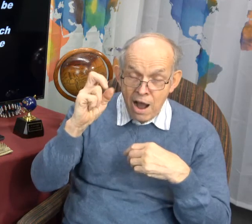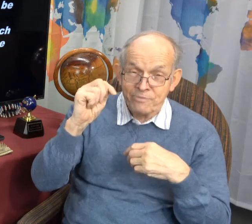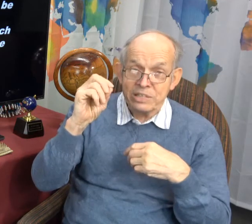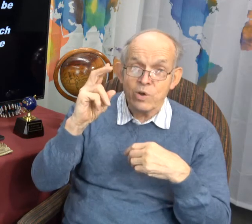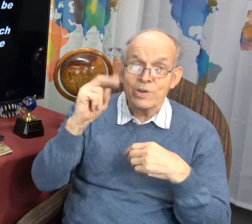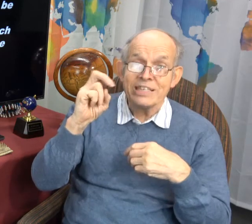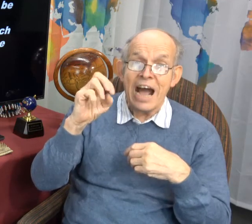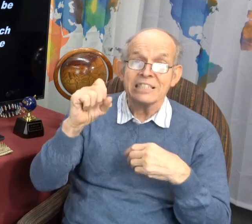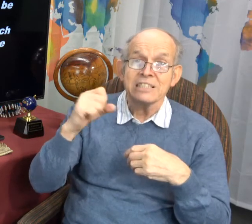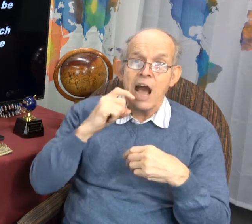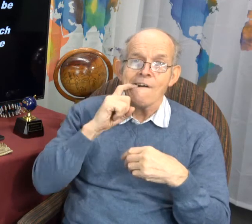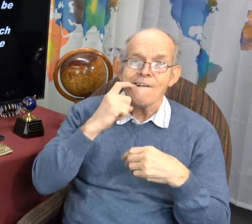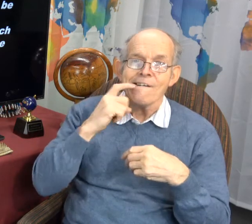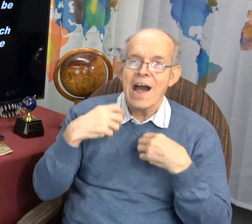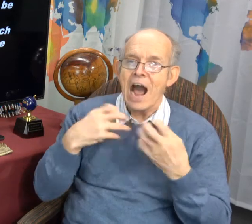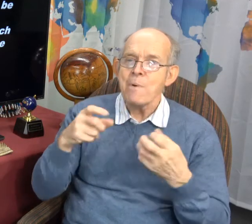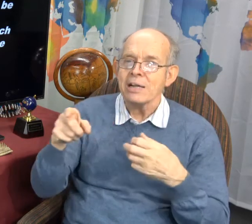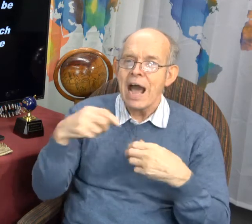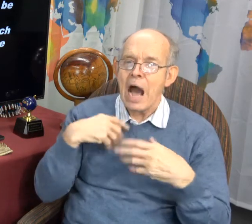happen to be not.